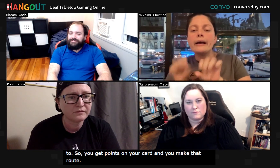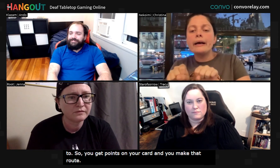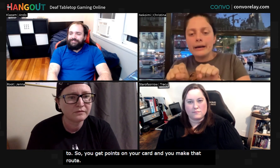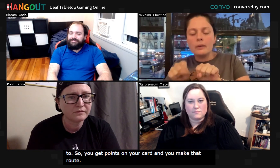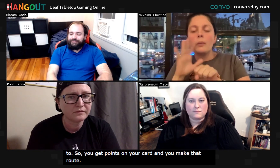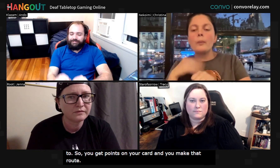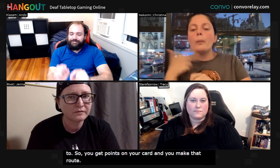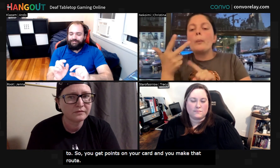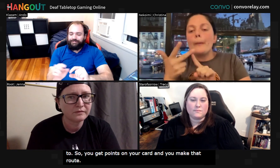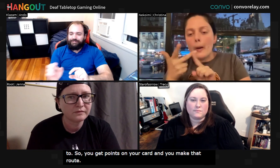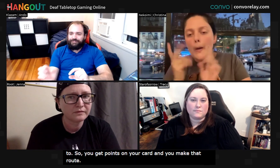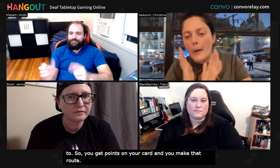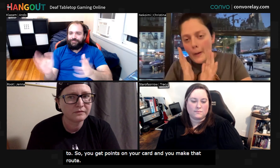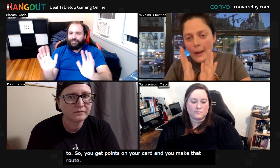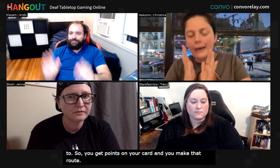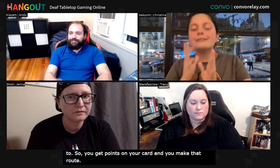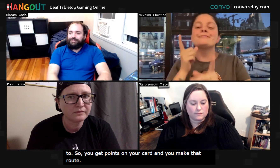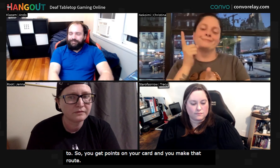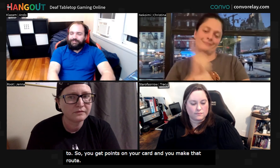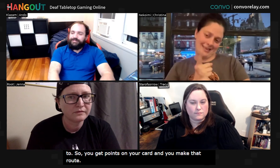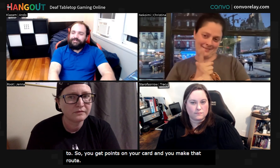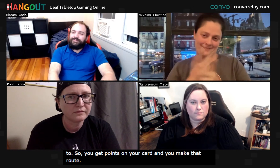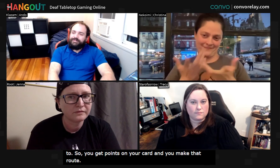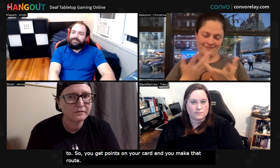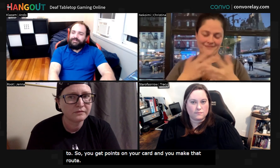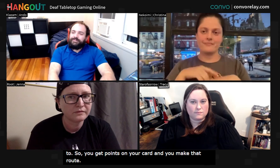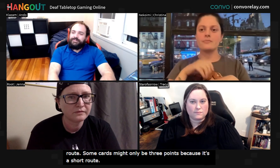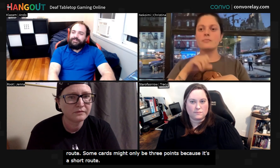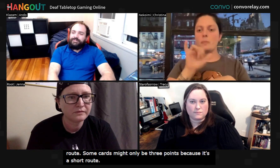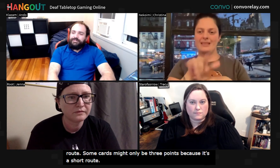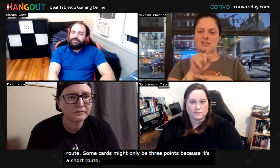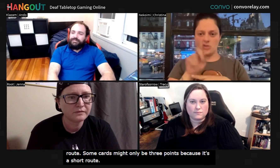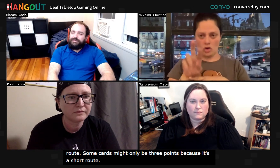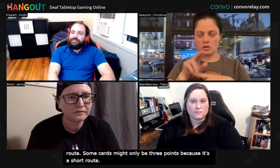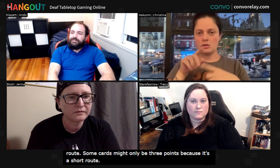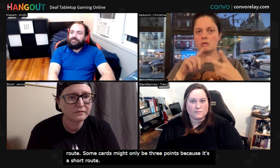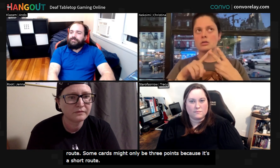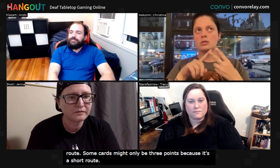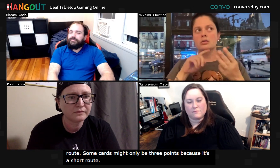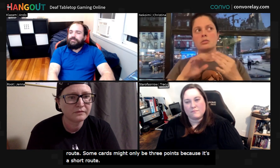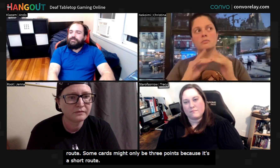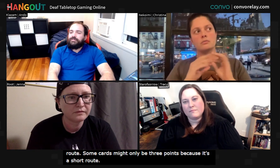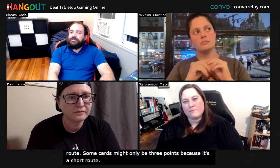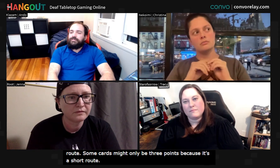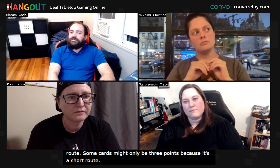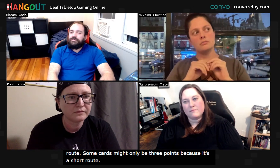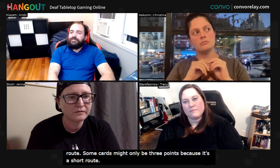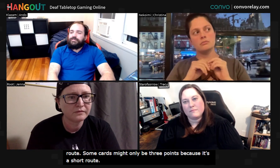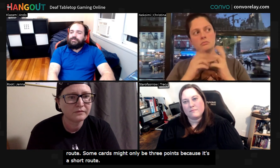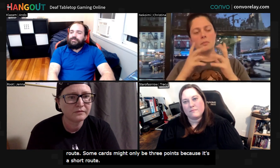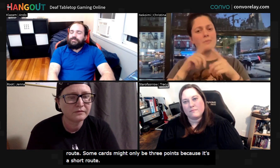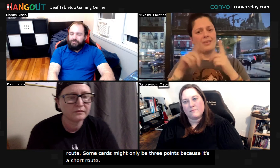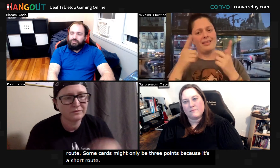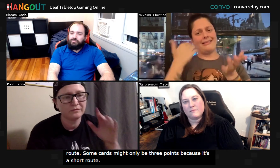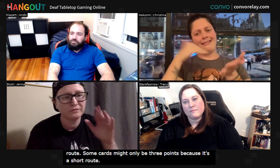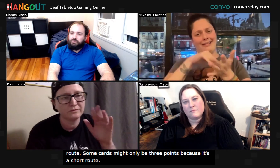route. So you get 3 points for that short little route, and that's TTR.